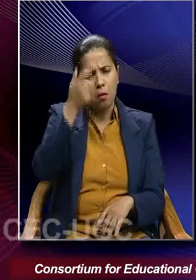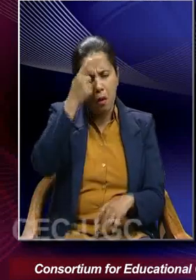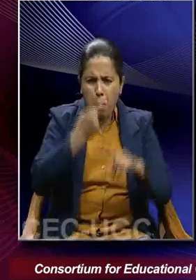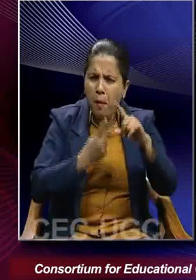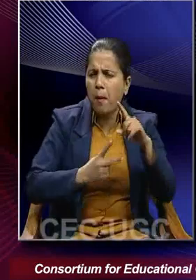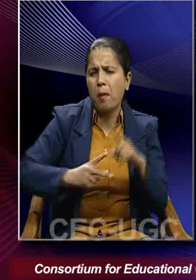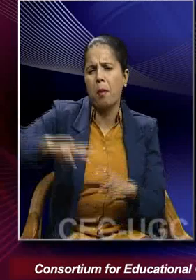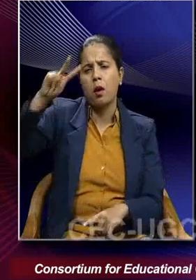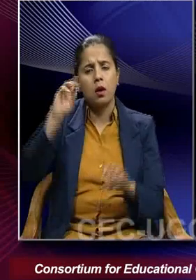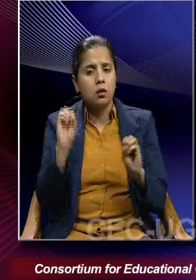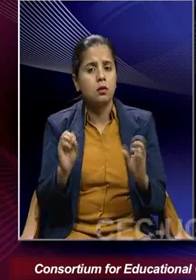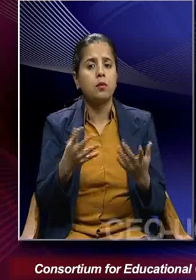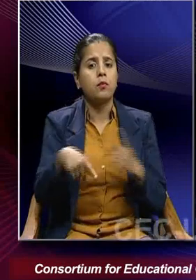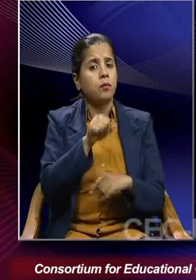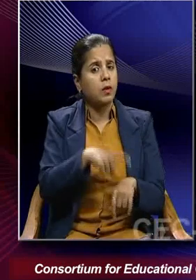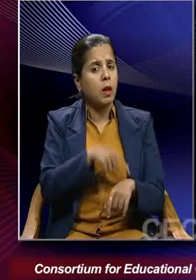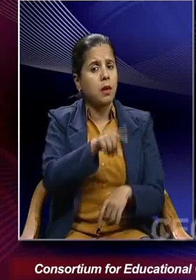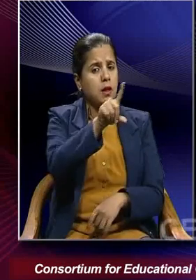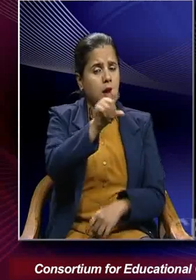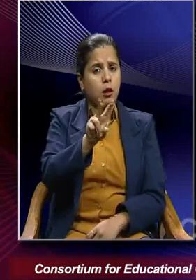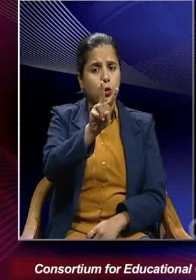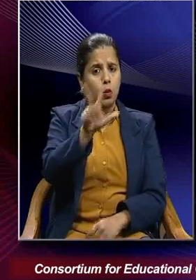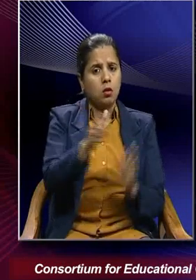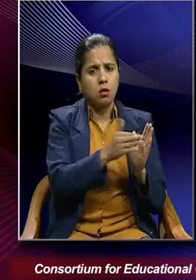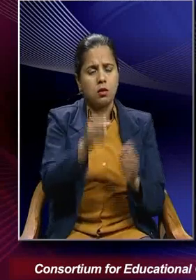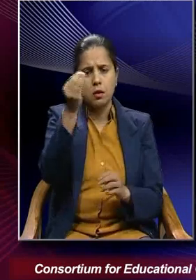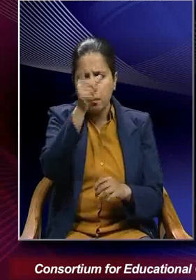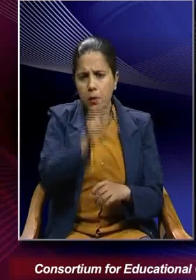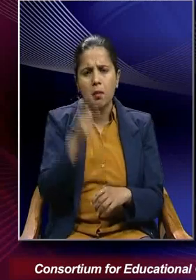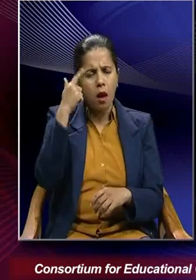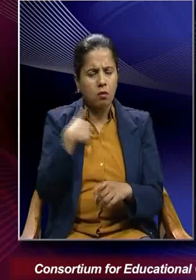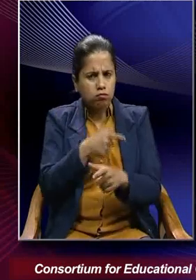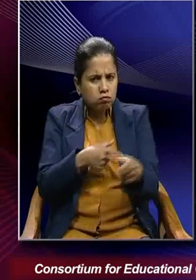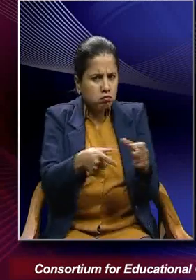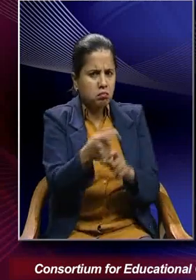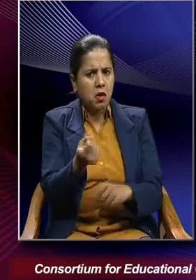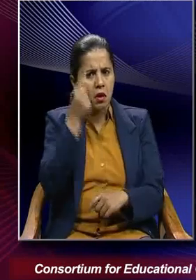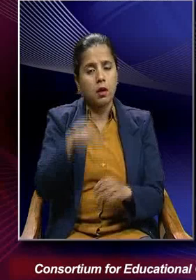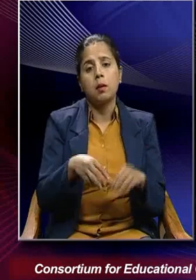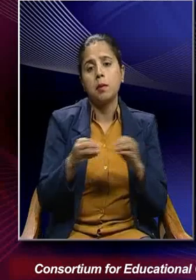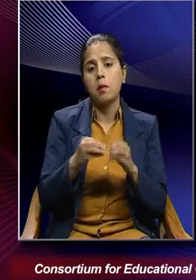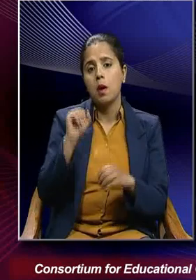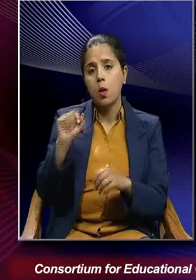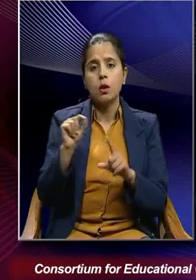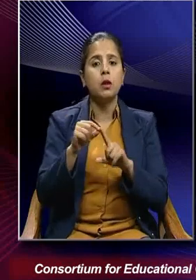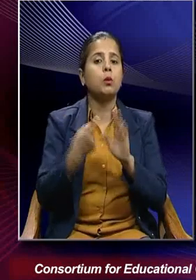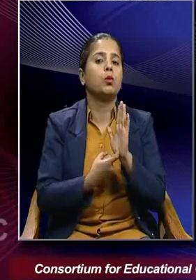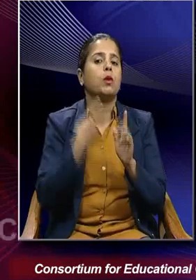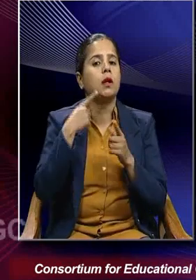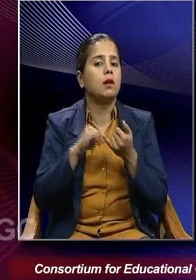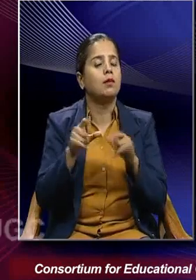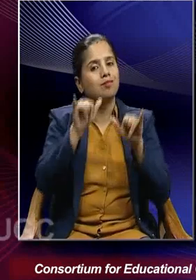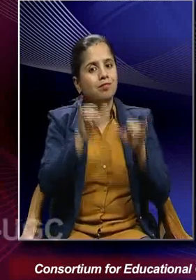also find that during this period in 1928, some of the sympathetic Parsi intermediaries in Bombay Presidency, how